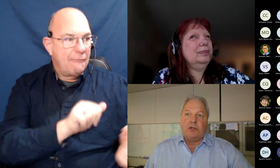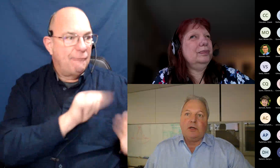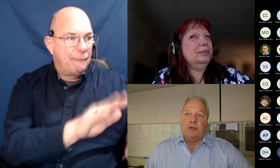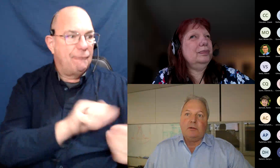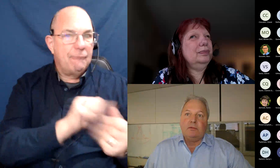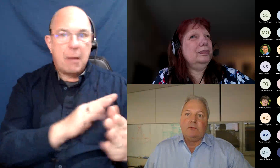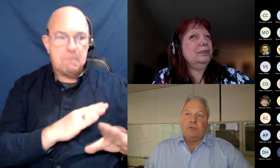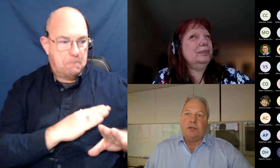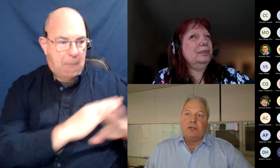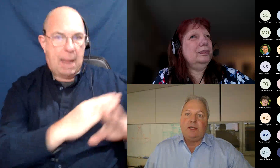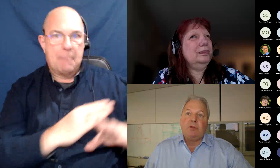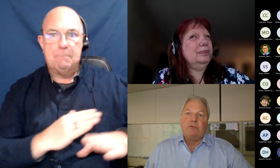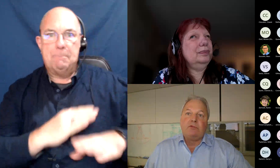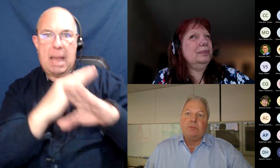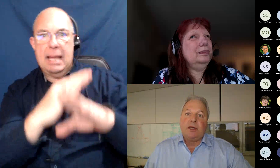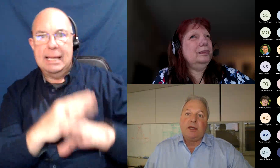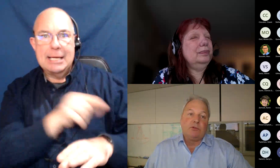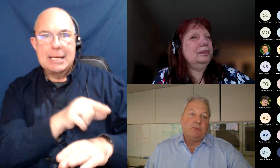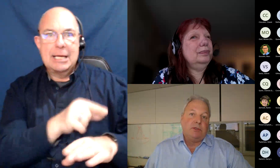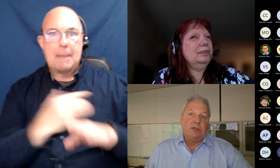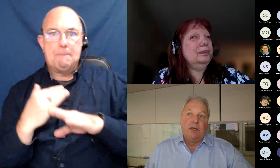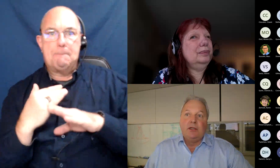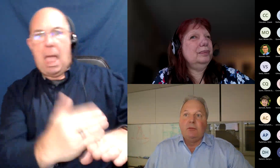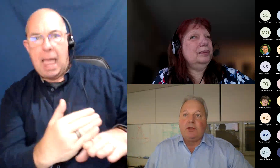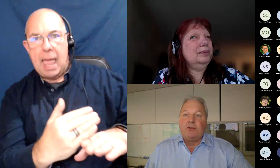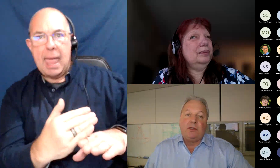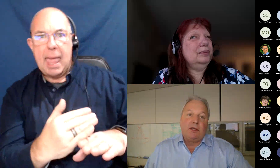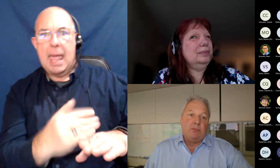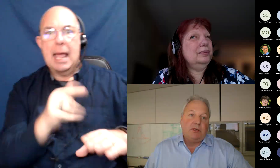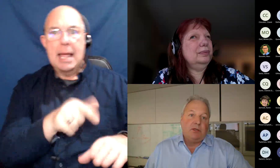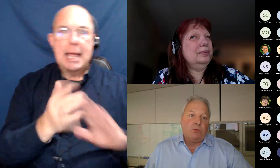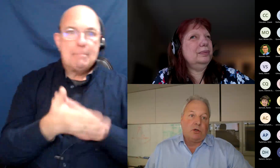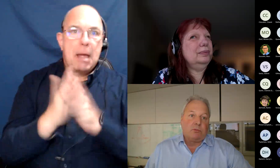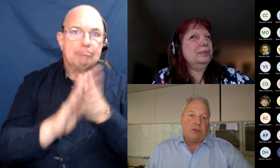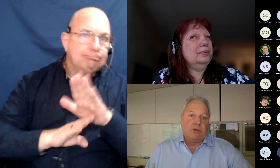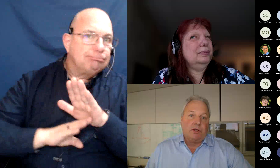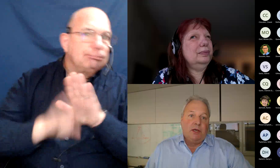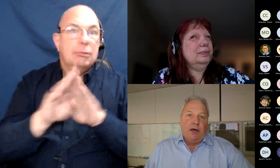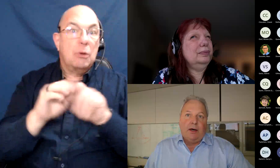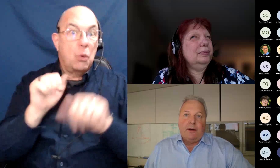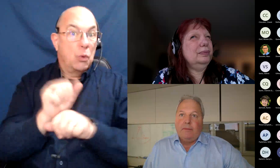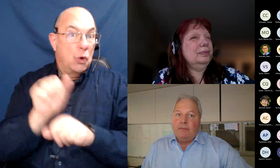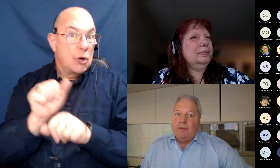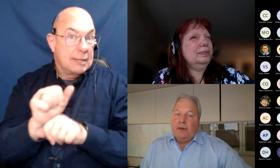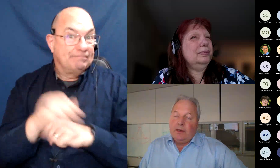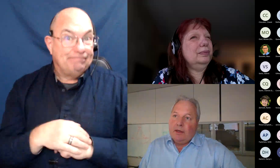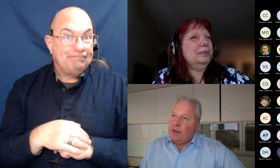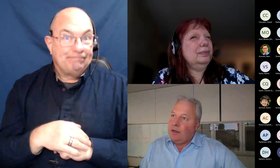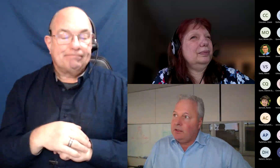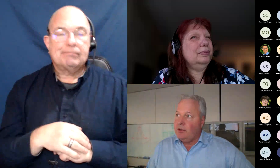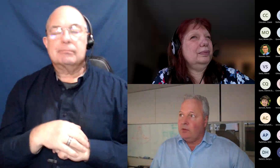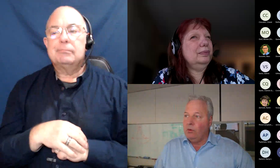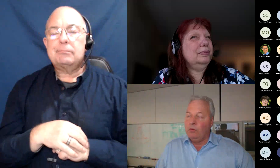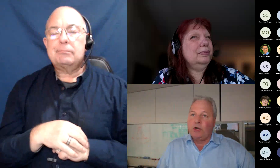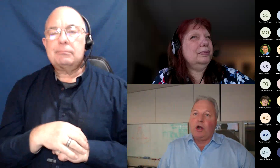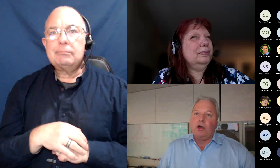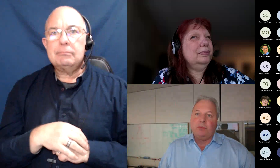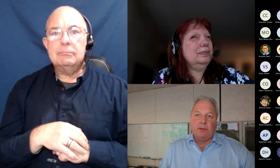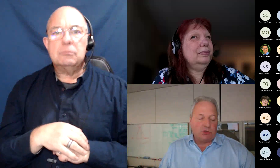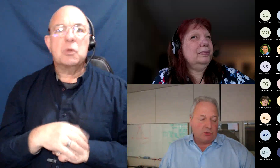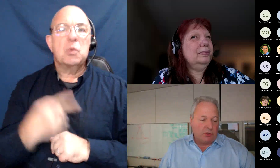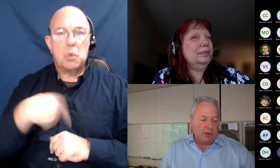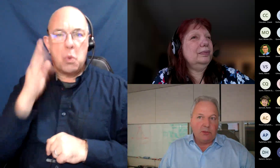barriers that keep them from being able to be the best that they can be in the workplace. And we'll